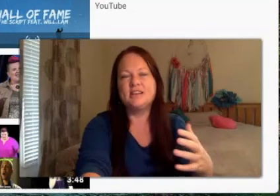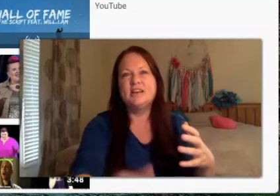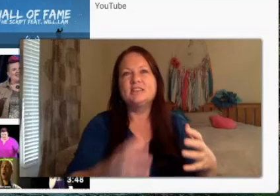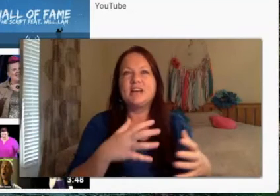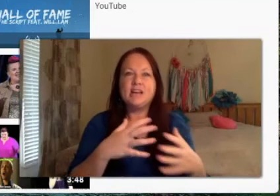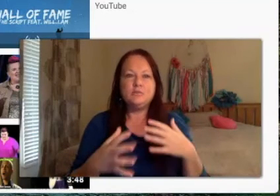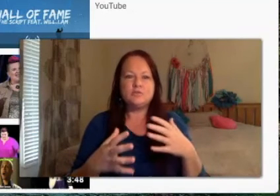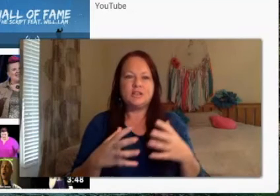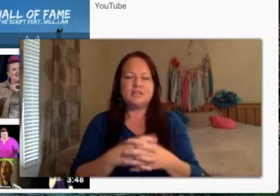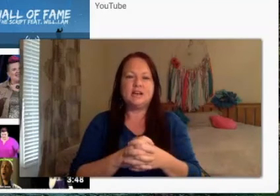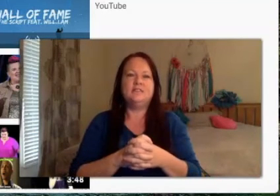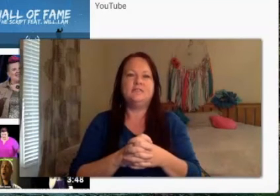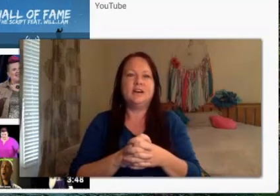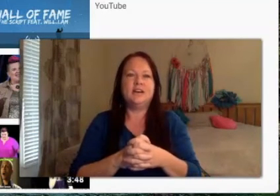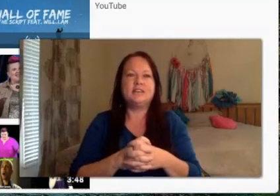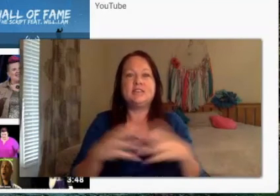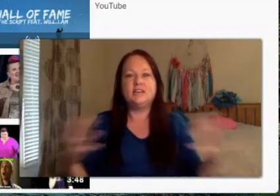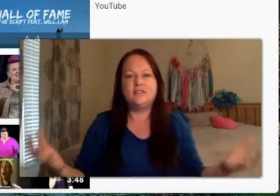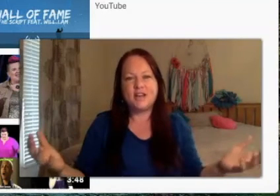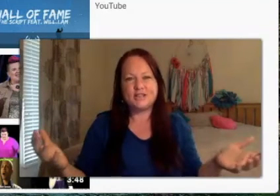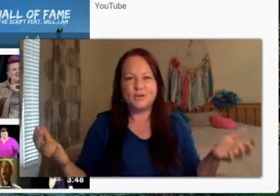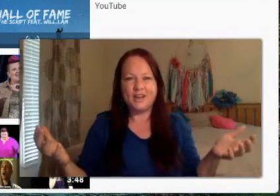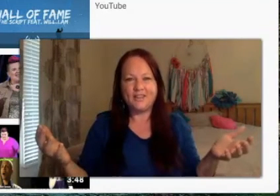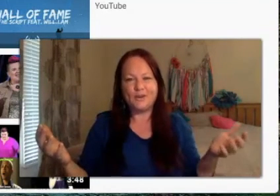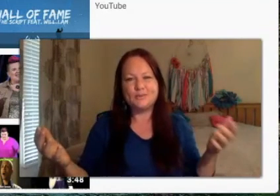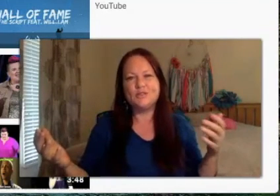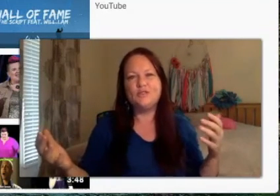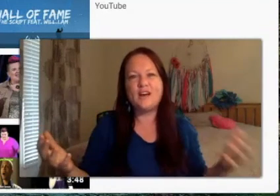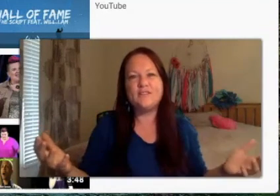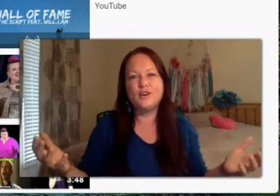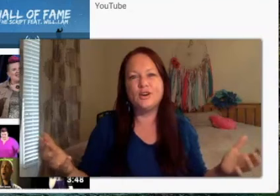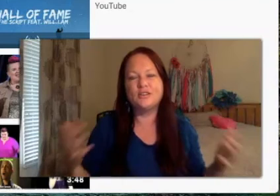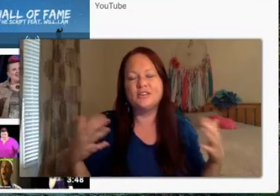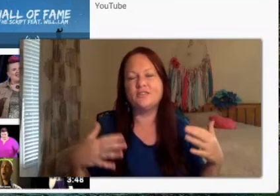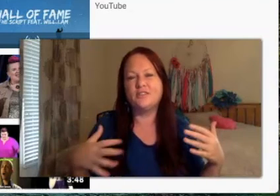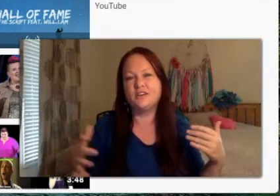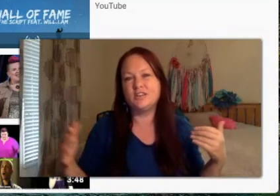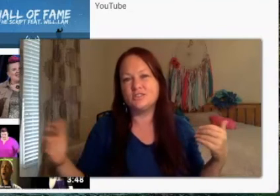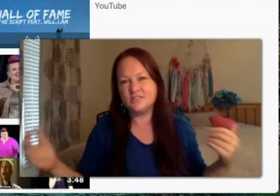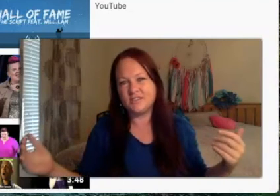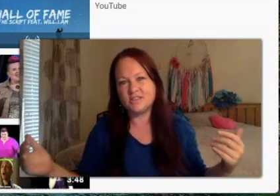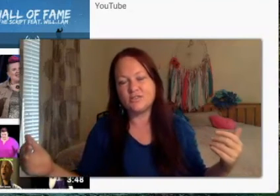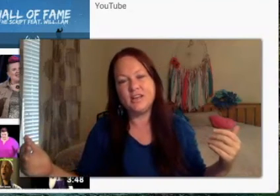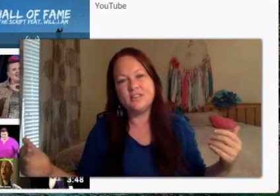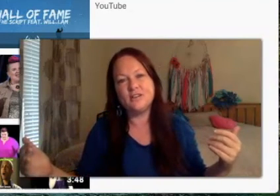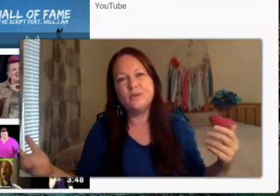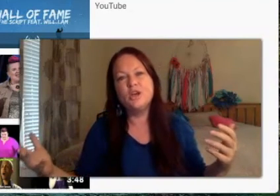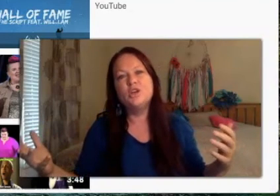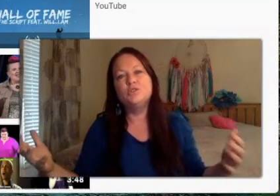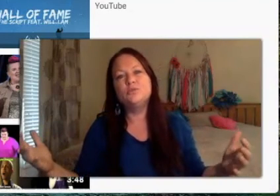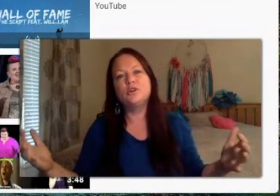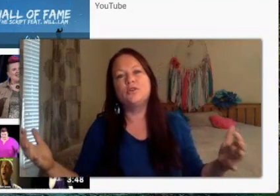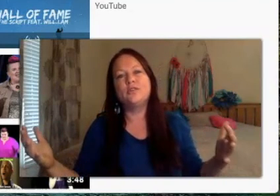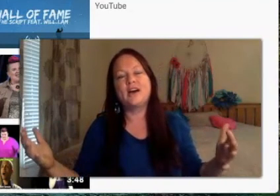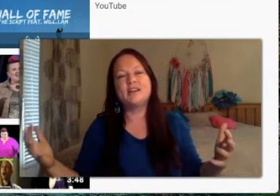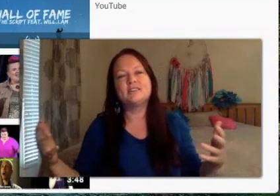that sign music is kind of like singing the national anthem. So if you've ever heard different variations of the national anthem,